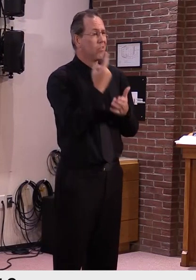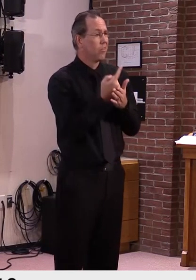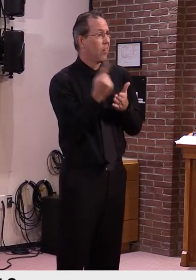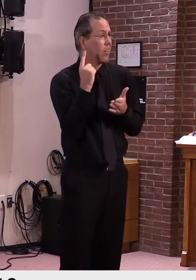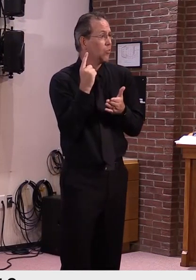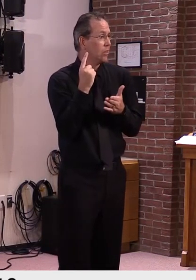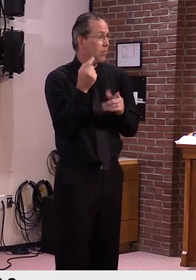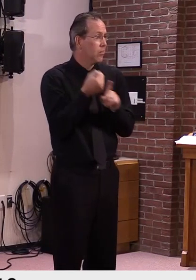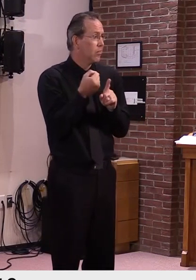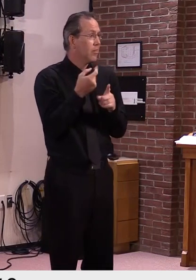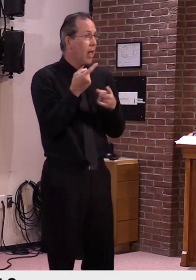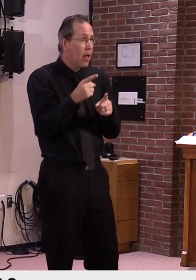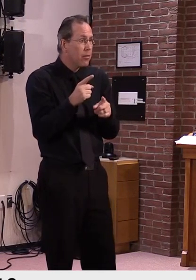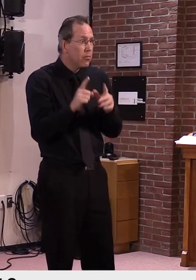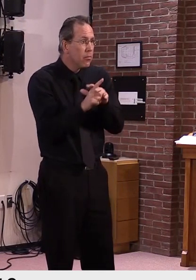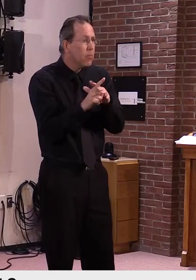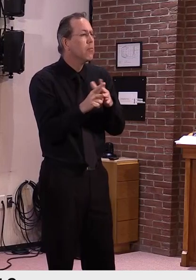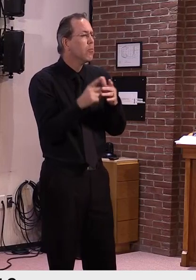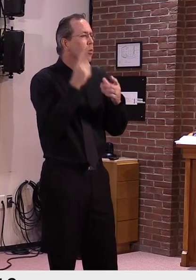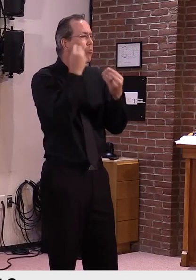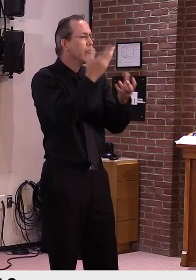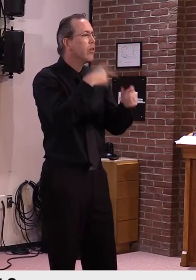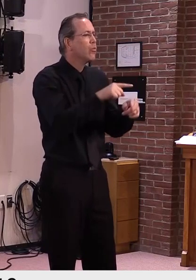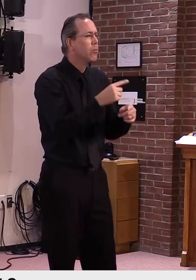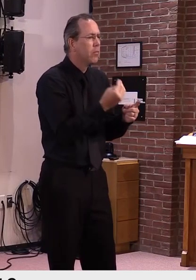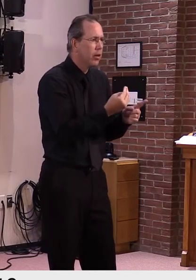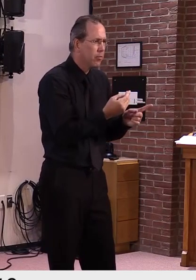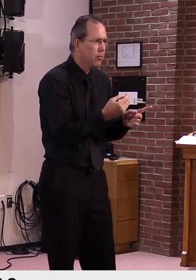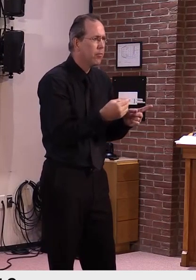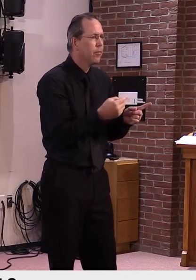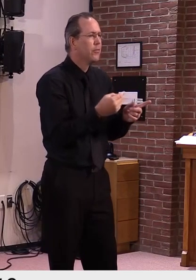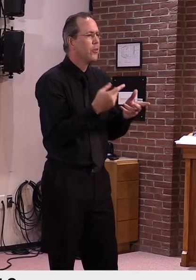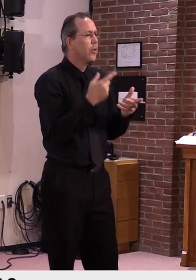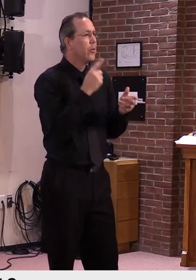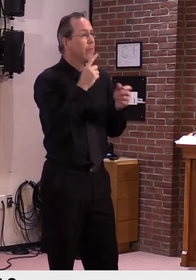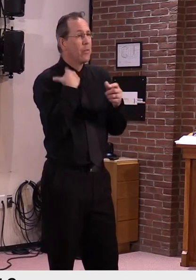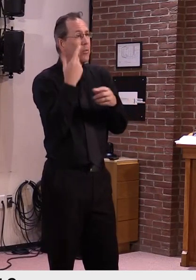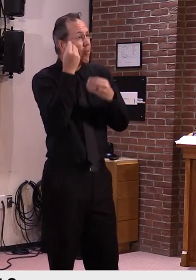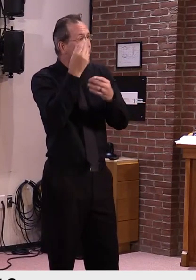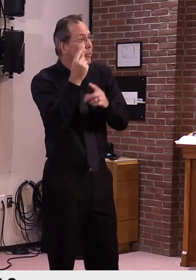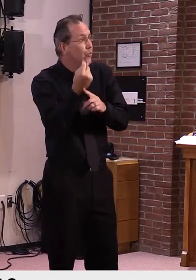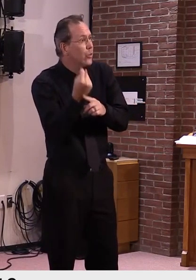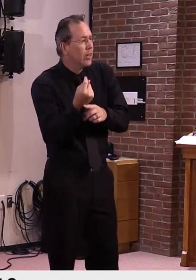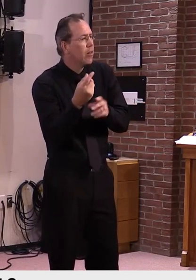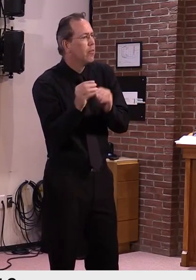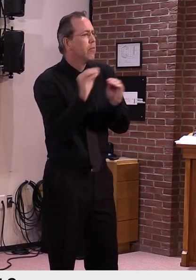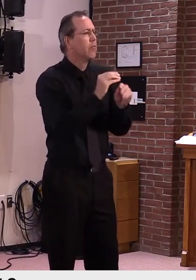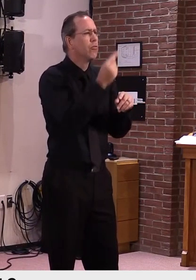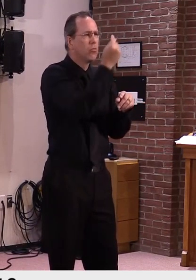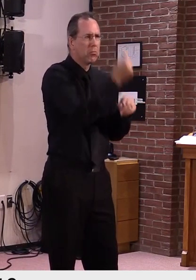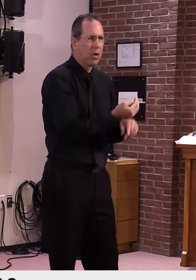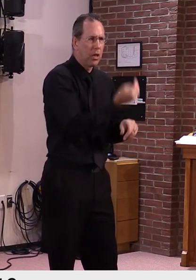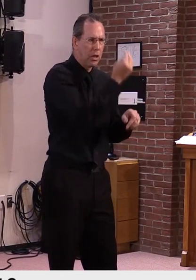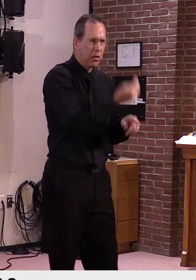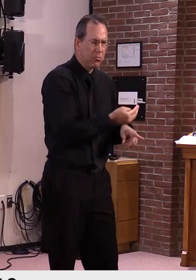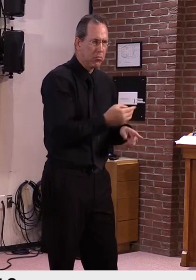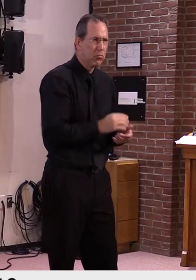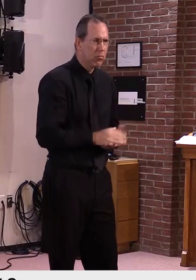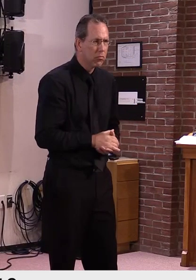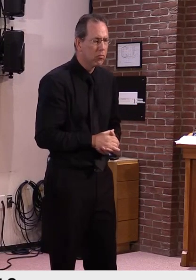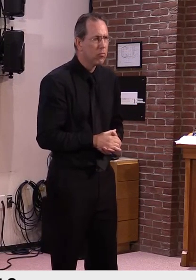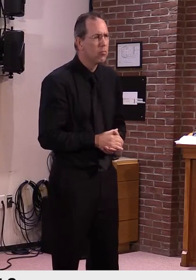next week. We just switched Tuesdays and Thursdays. We just switched. So. I'll look into it, Aaron, but